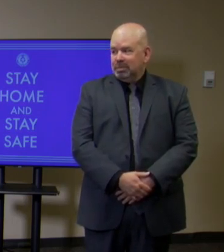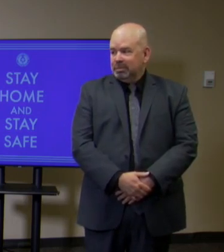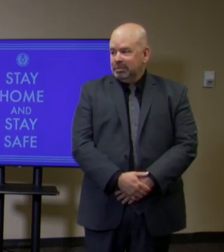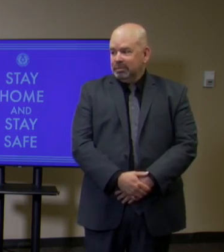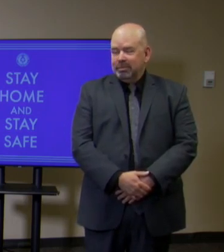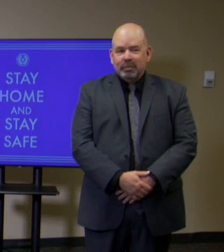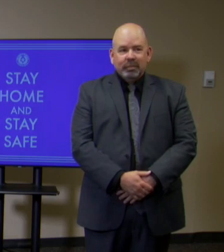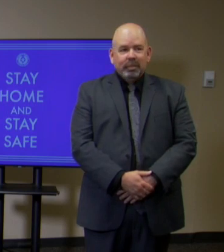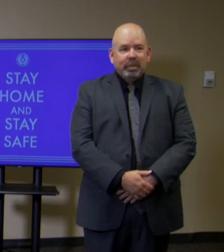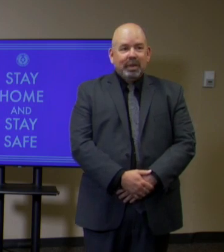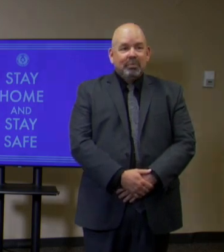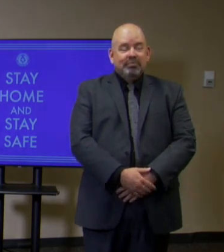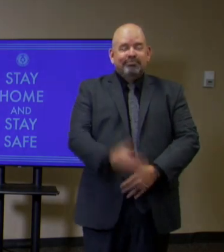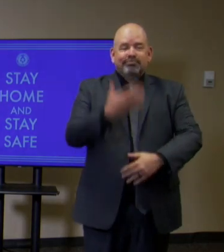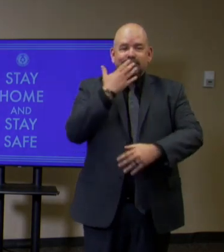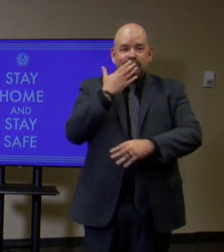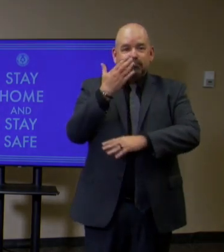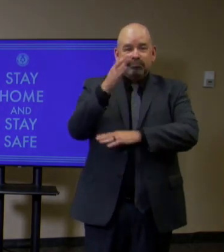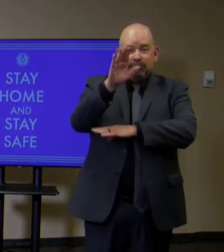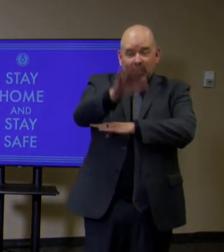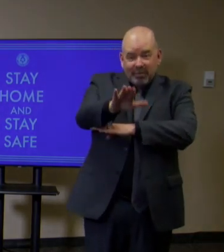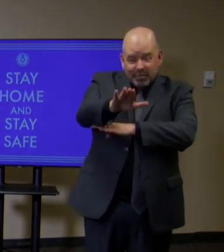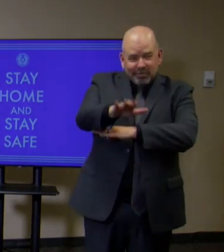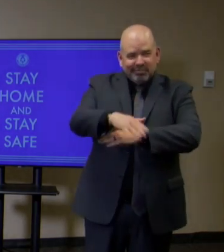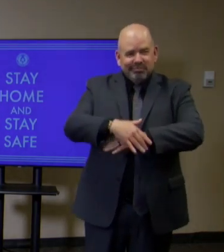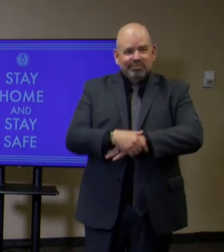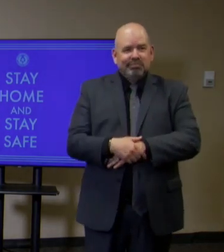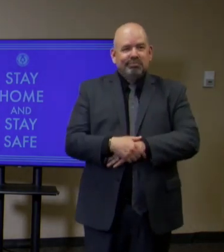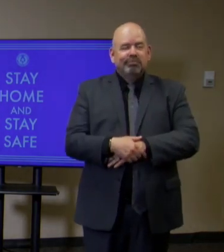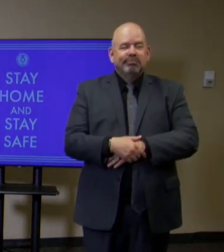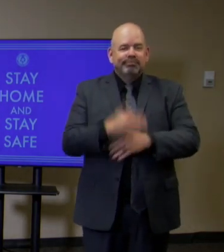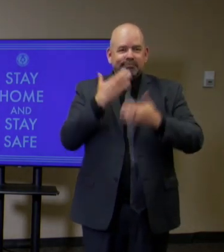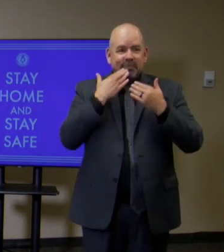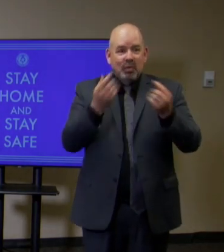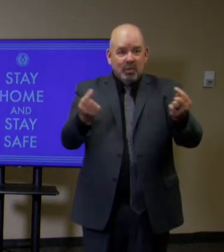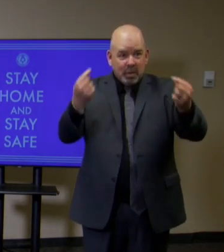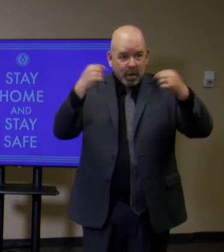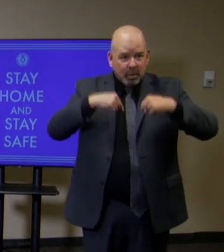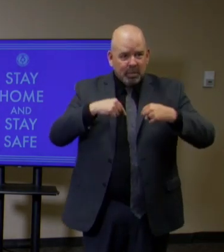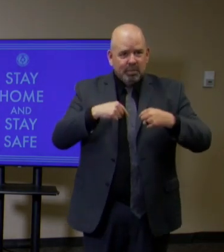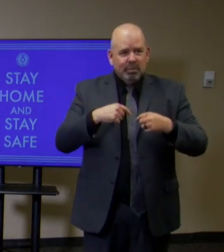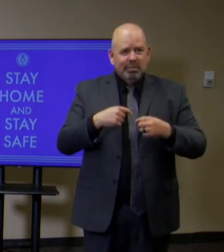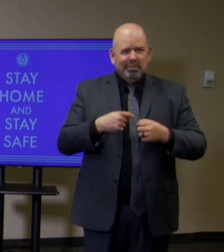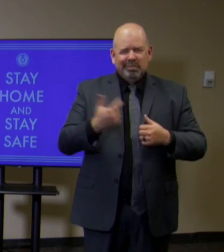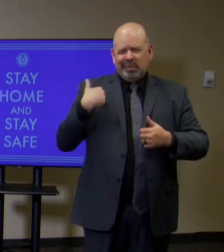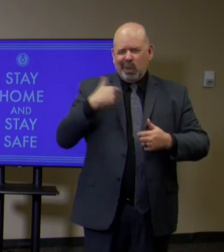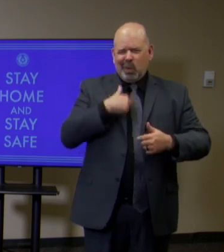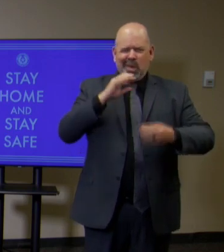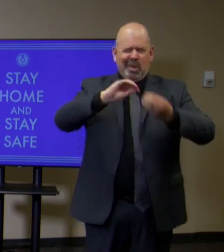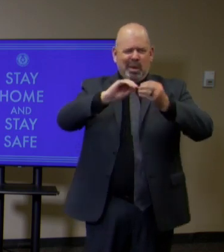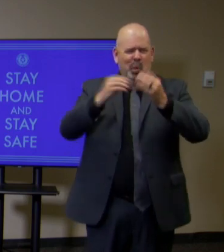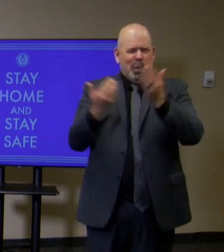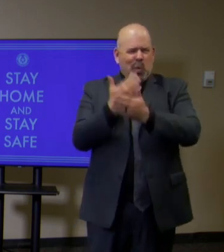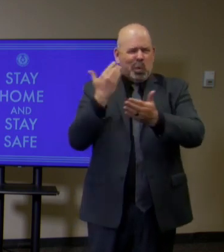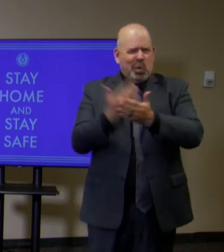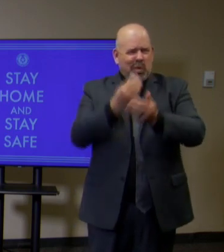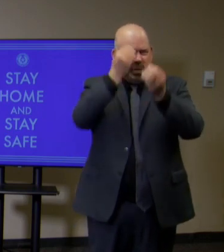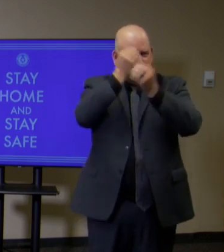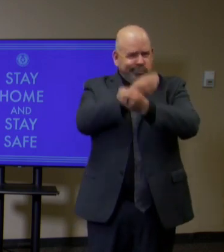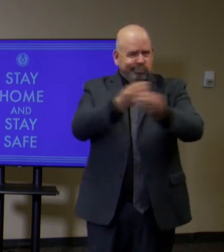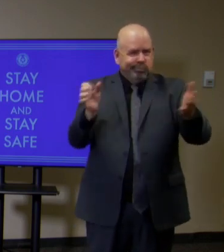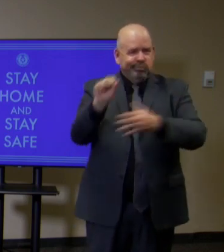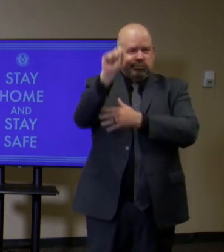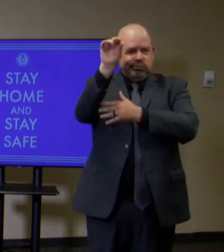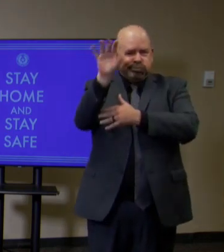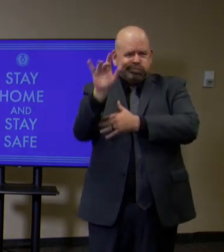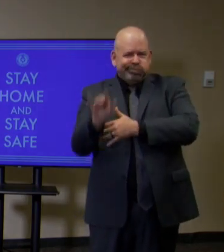Well, thank you everyone for coming today, and let's get right to the numbers. Today we've had a total of 235